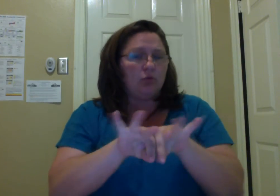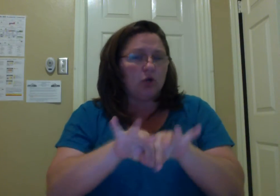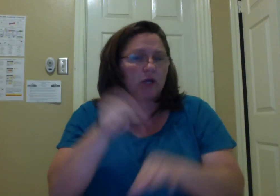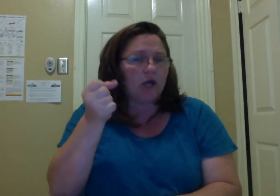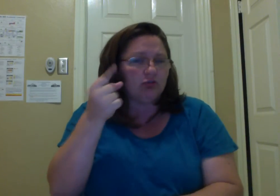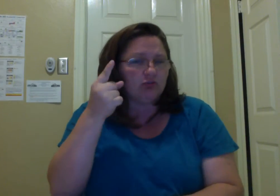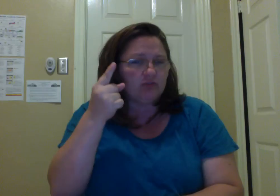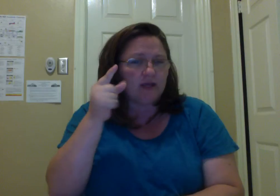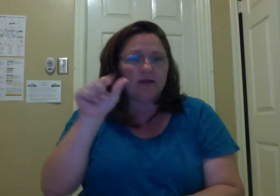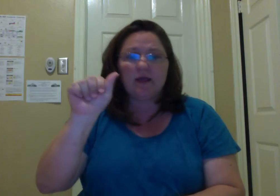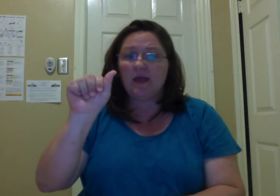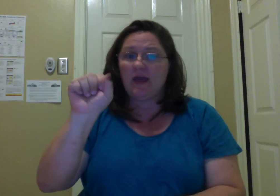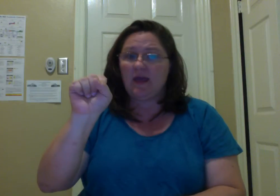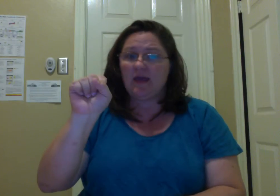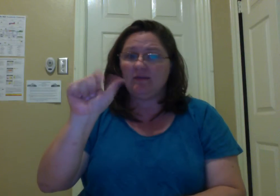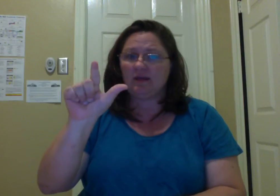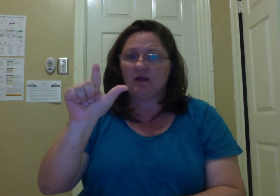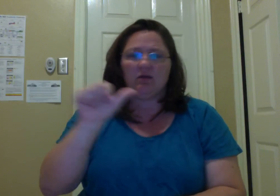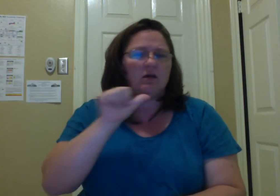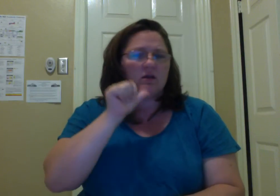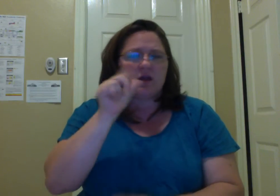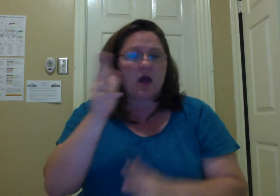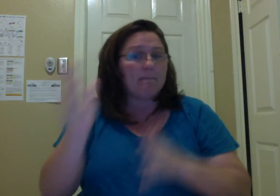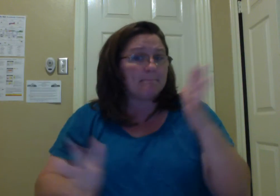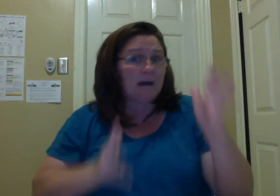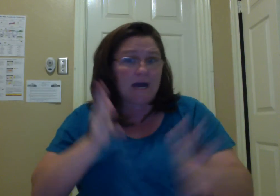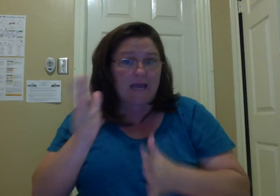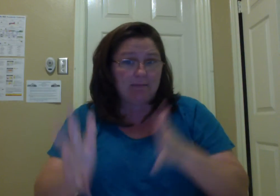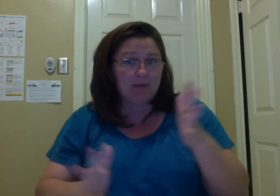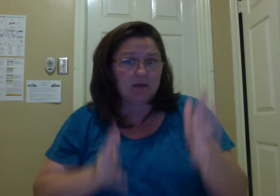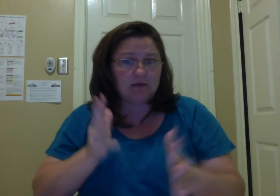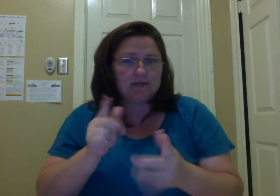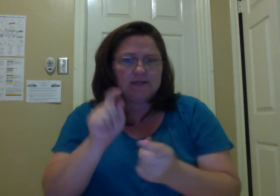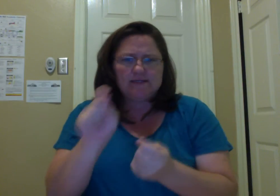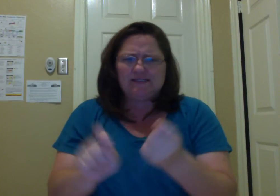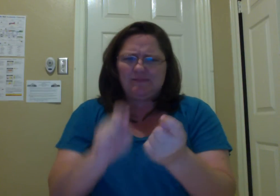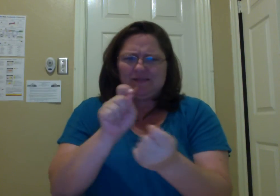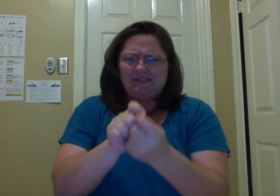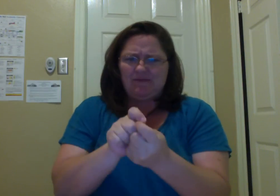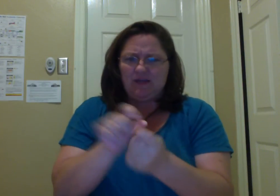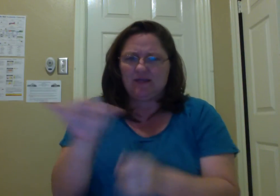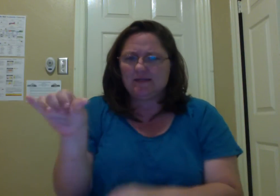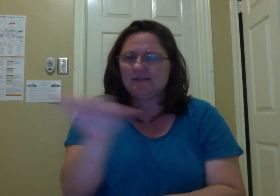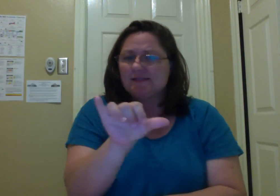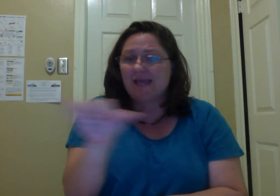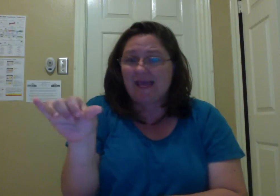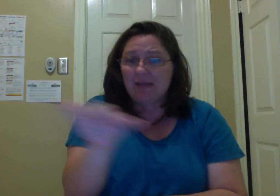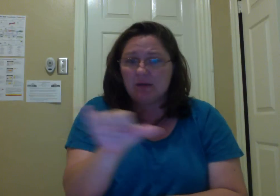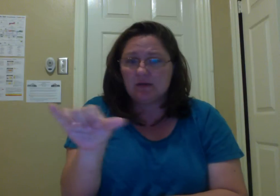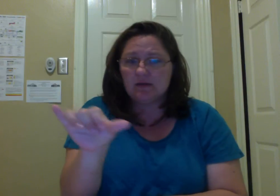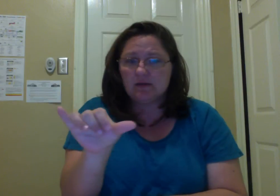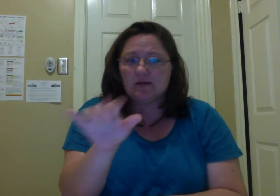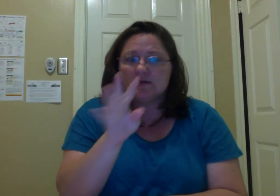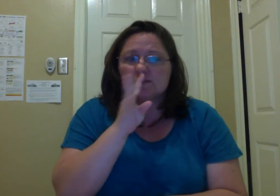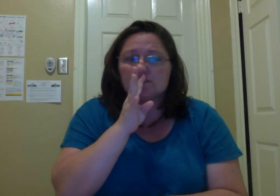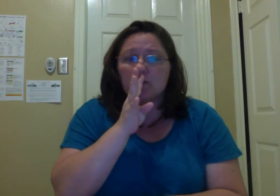important, understand, ASL, not mime, specific, same,